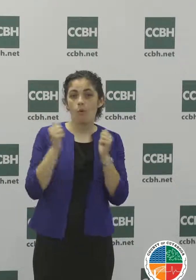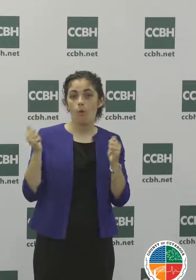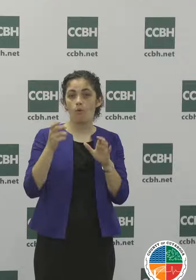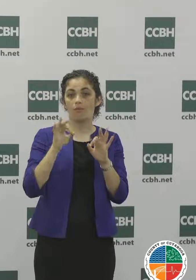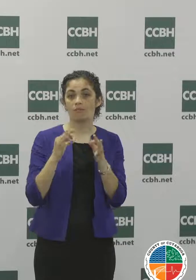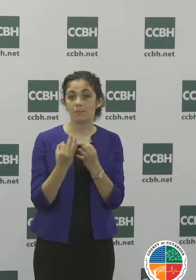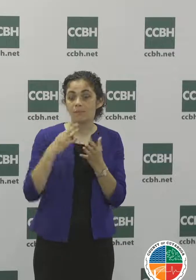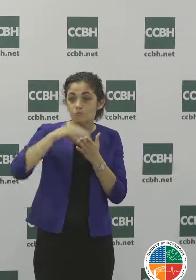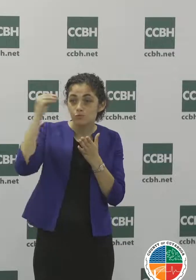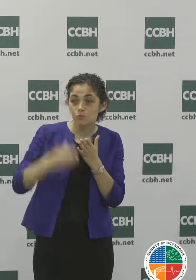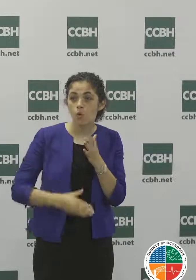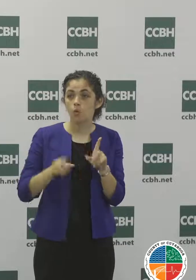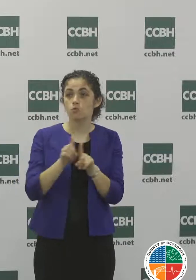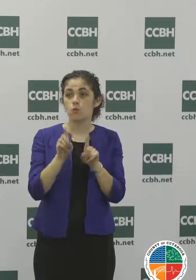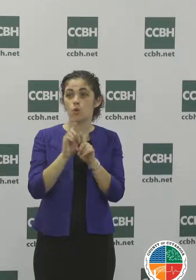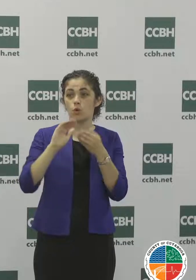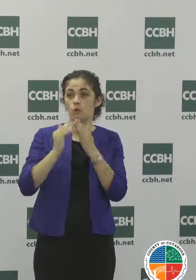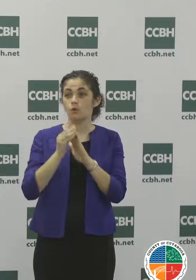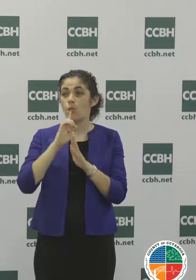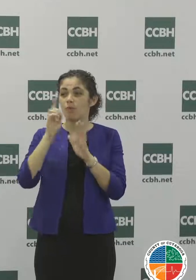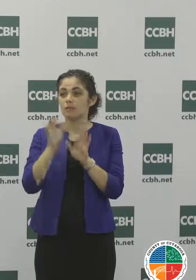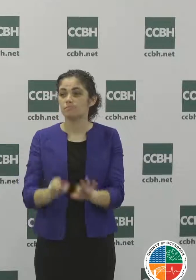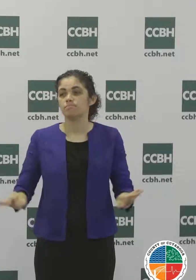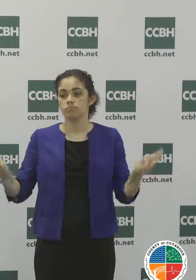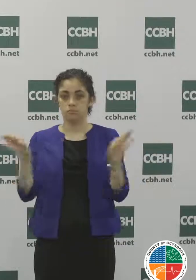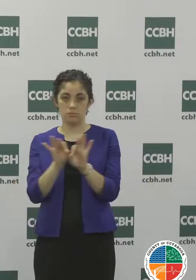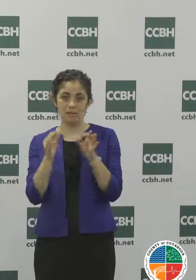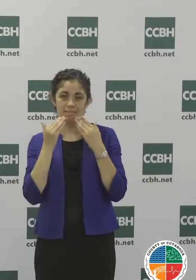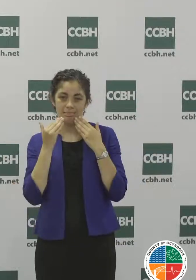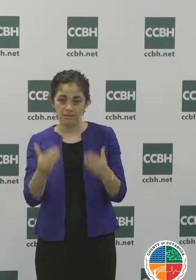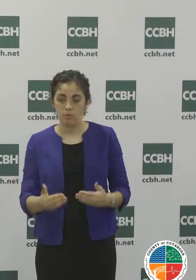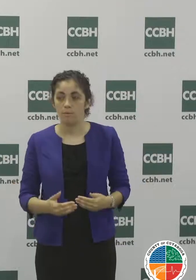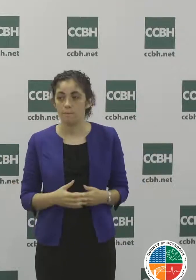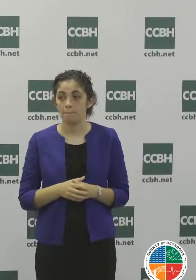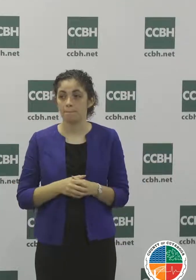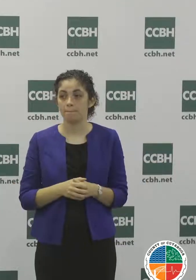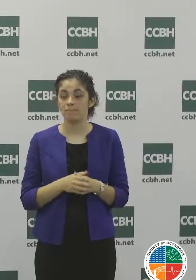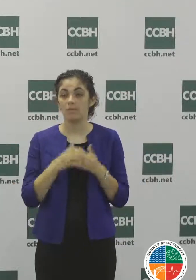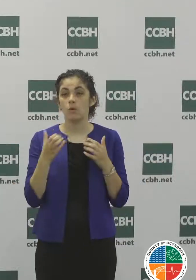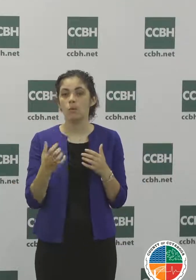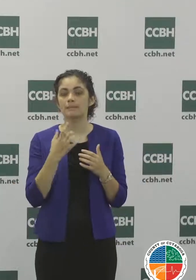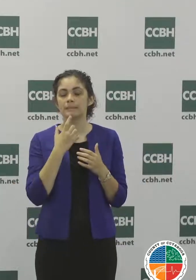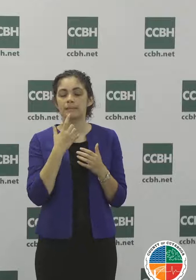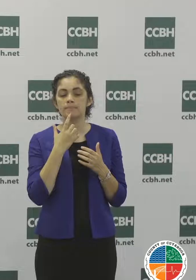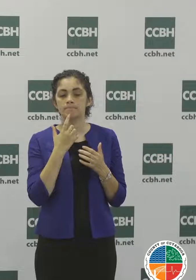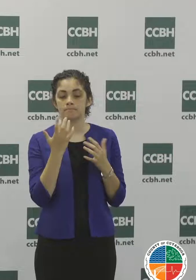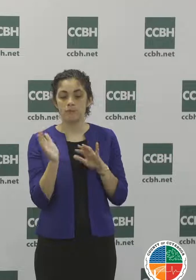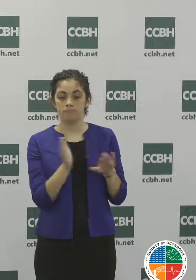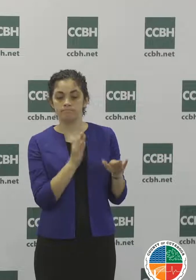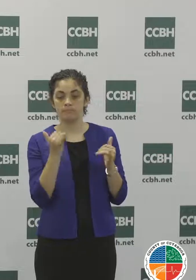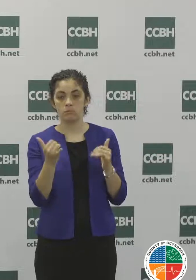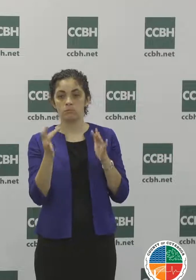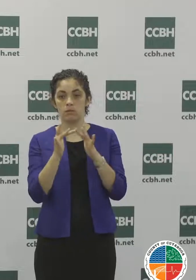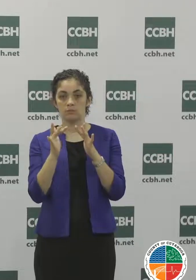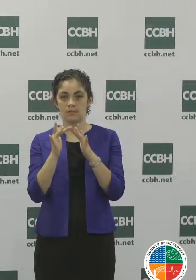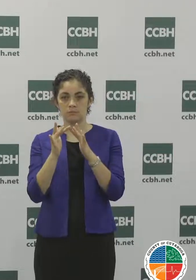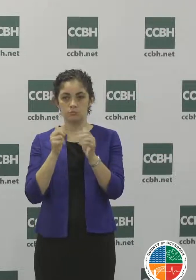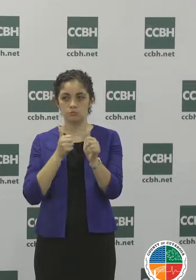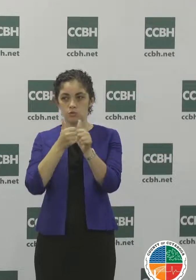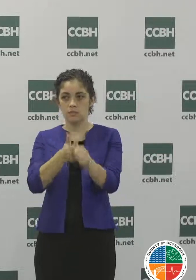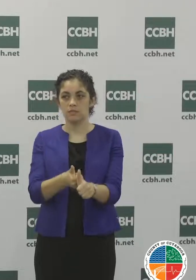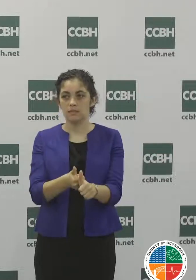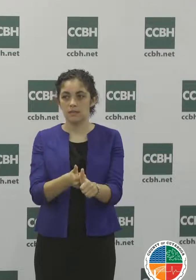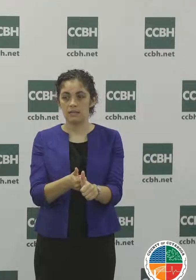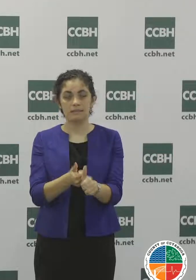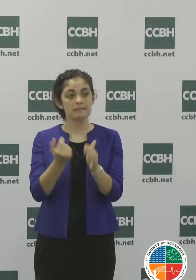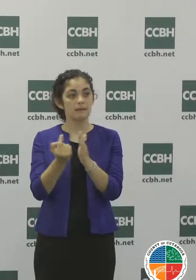families and communities is really appreciated. I want to talk a little bit about contact tracing. We've talked about that